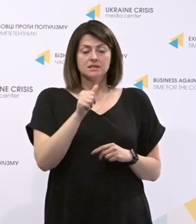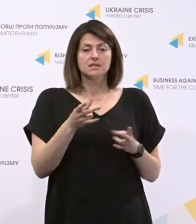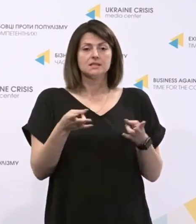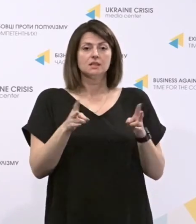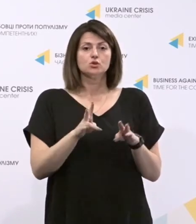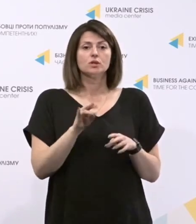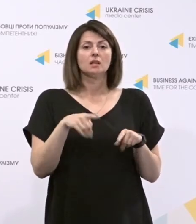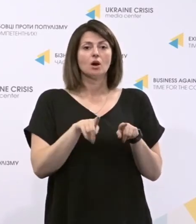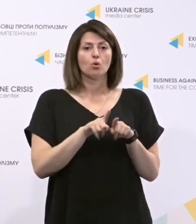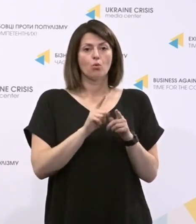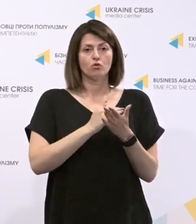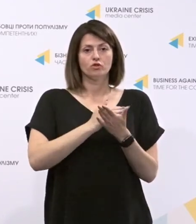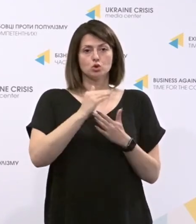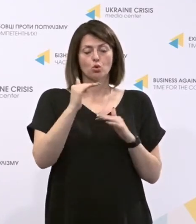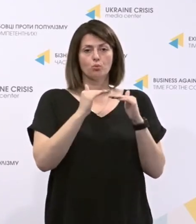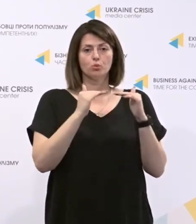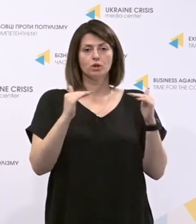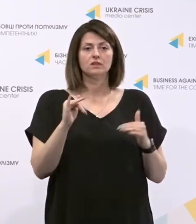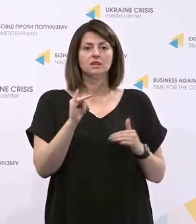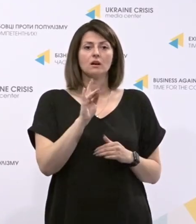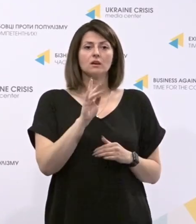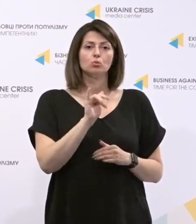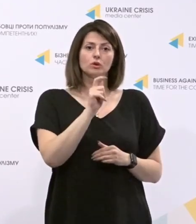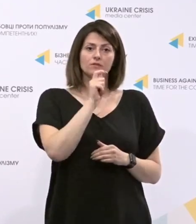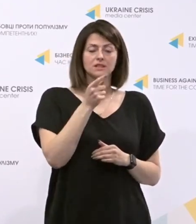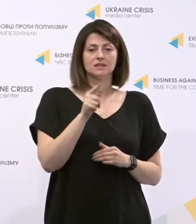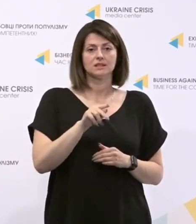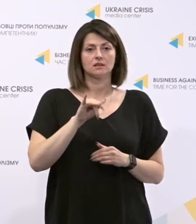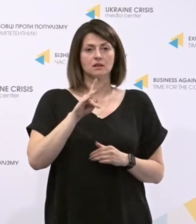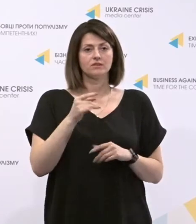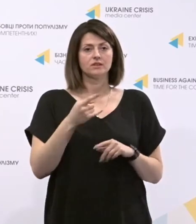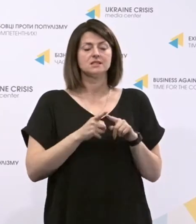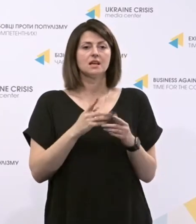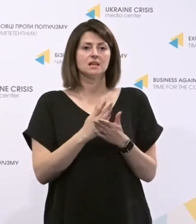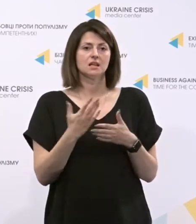and May, which is indeed worrisome.